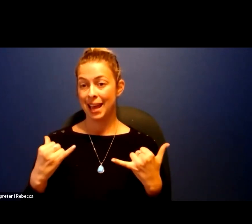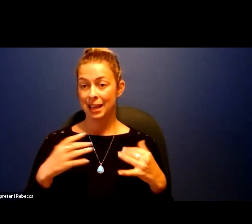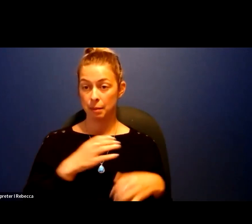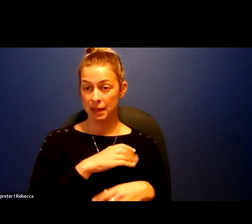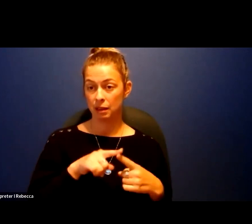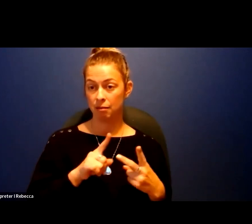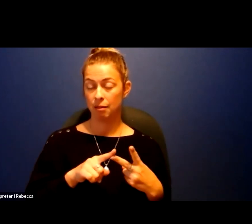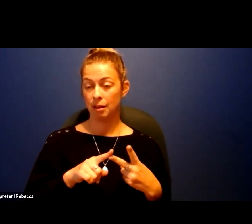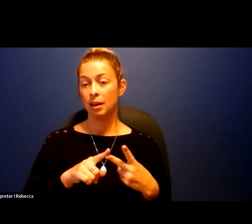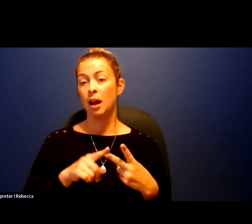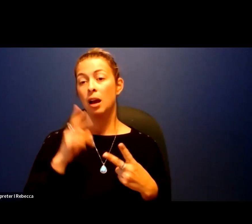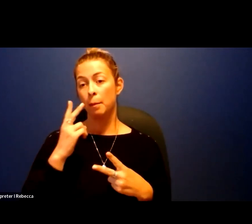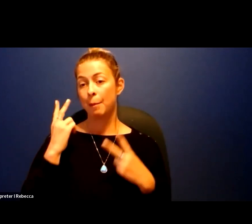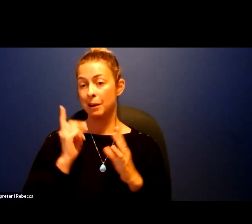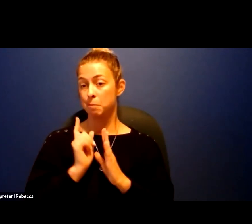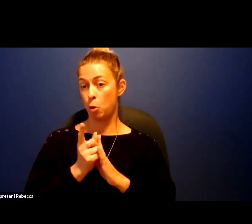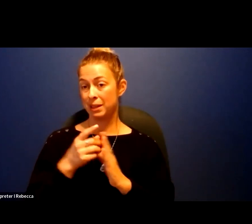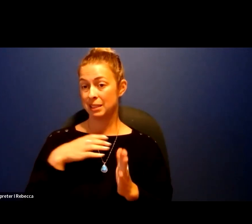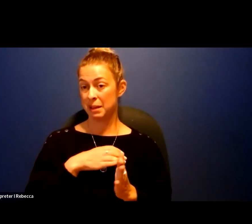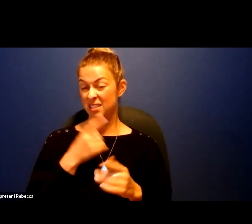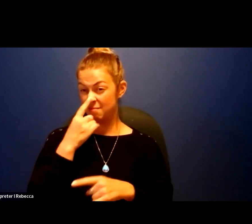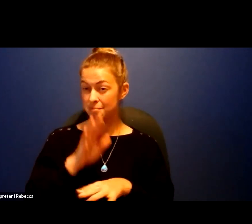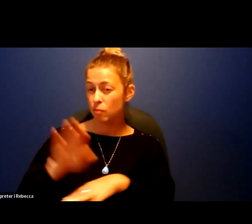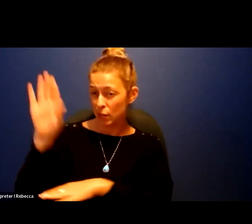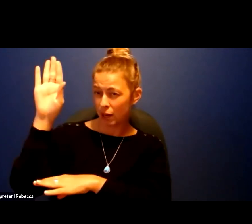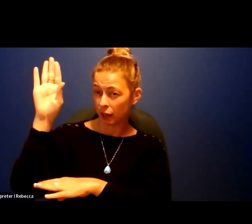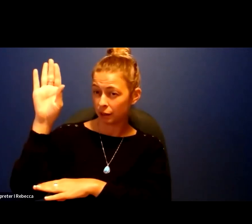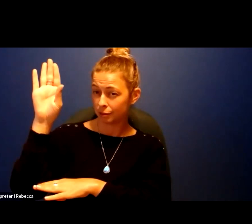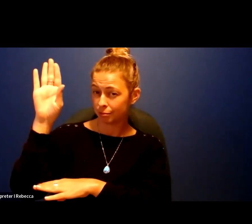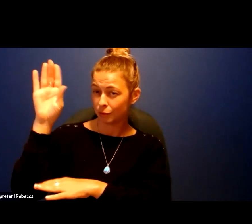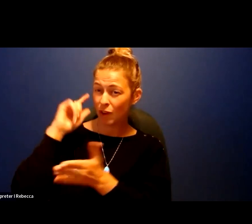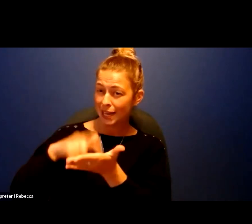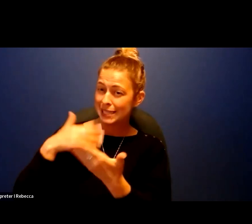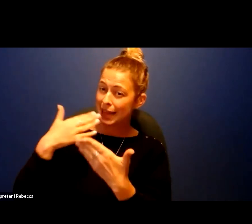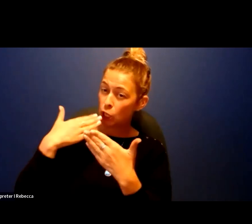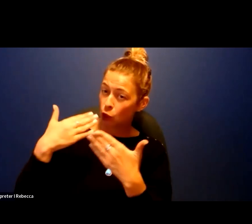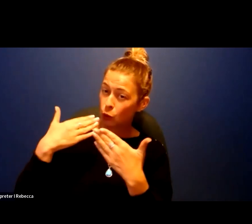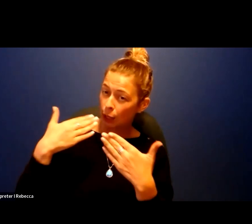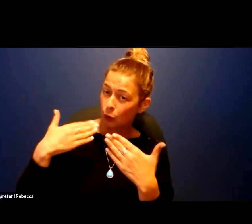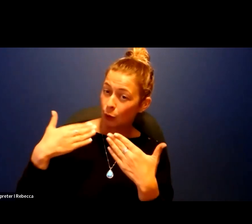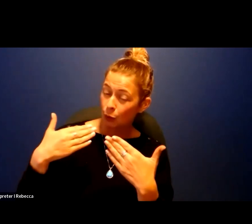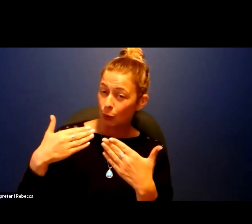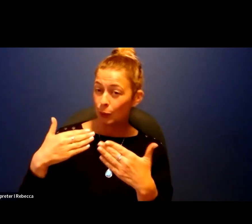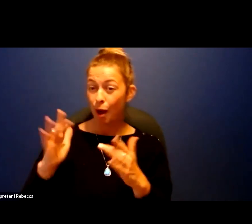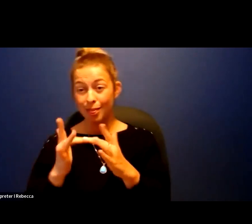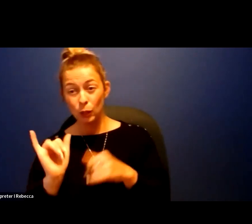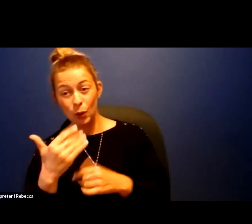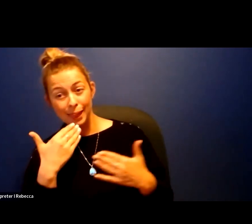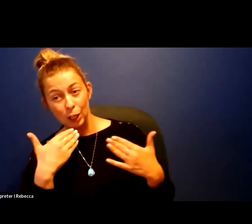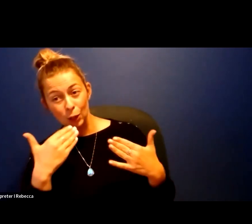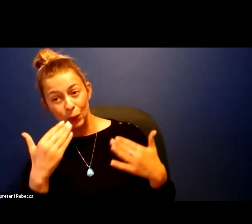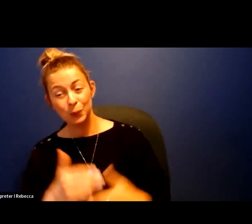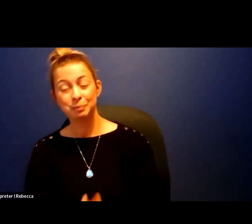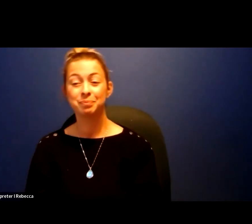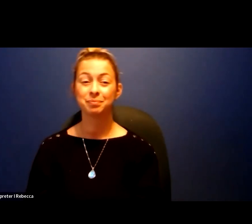Commemorative Moments Committee. If you're faculty on that committee, if you could raise your hands, be recognized and thanked. Online, too. Those that were online.